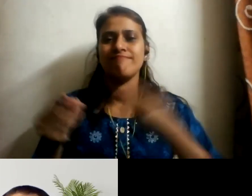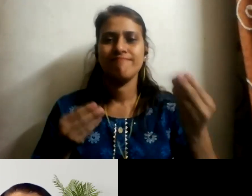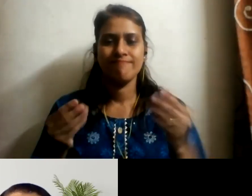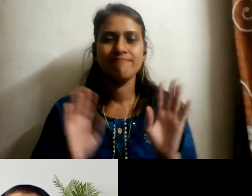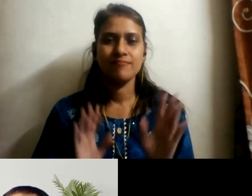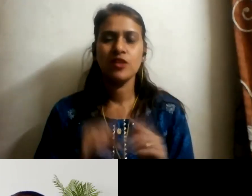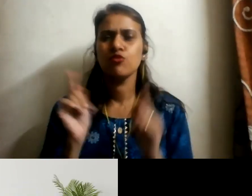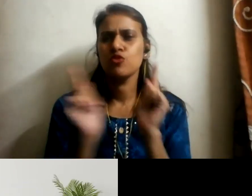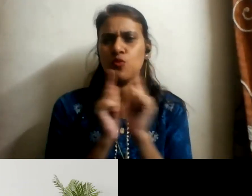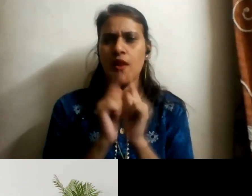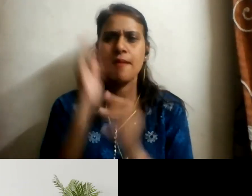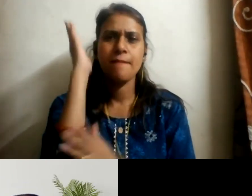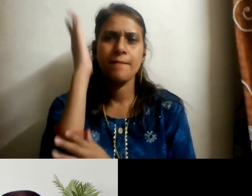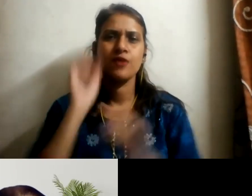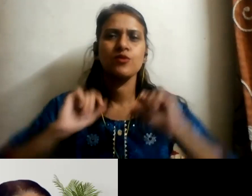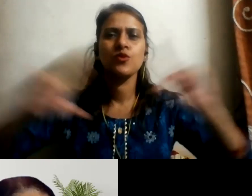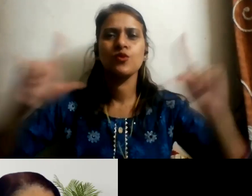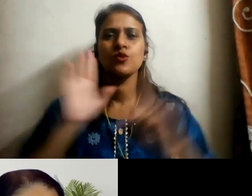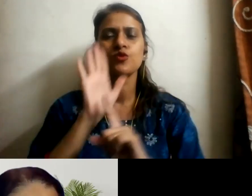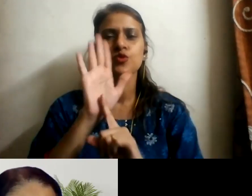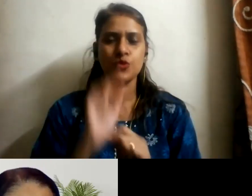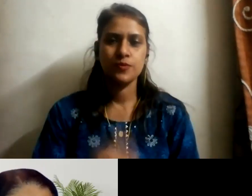small presentation. And